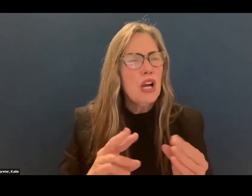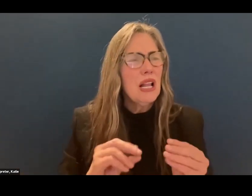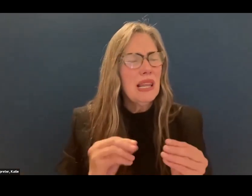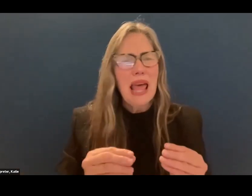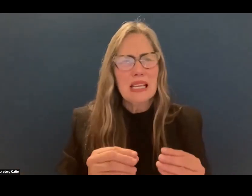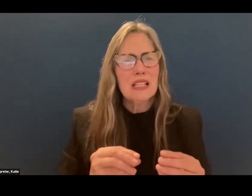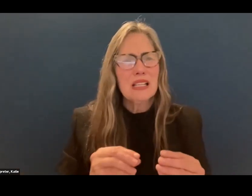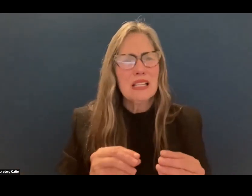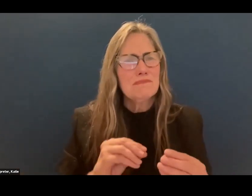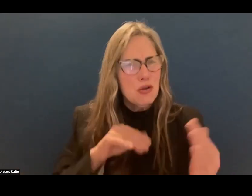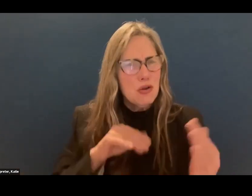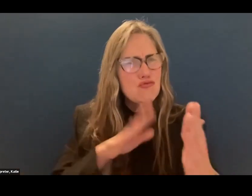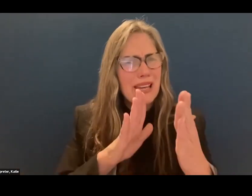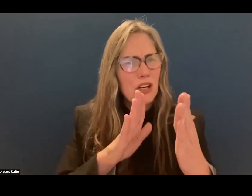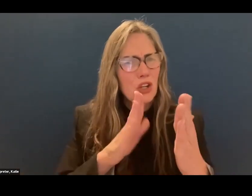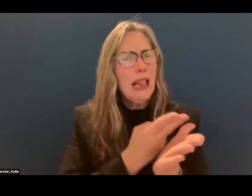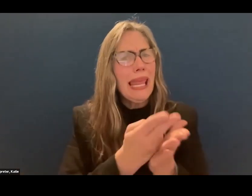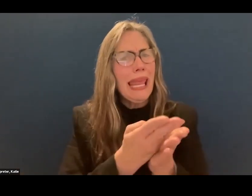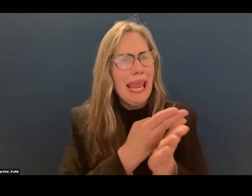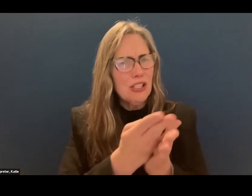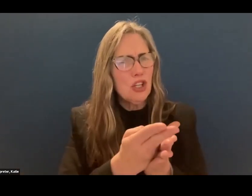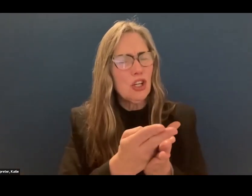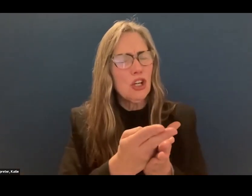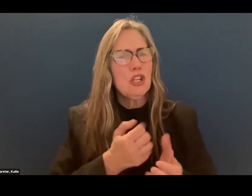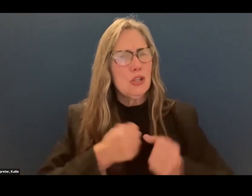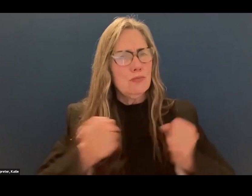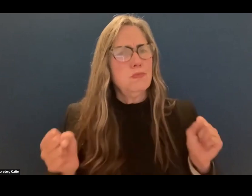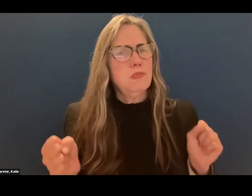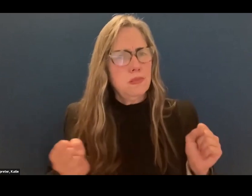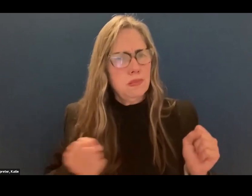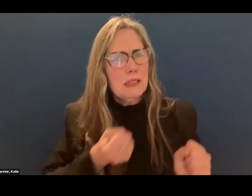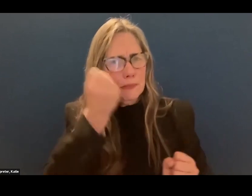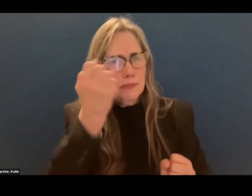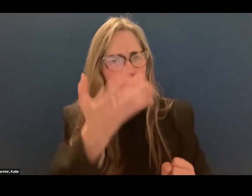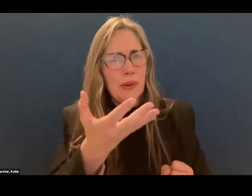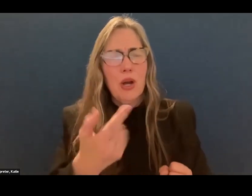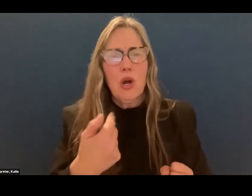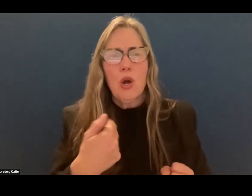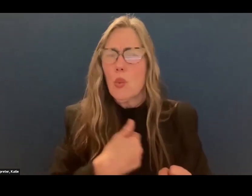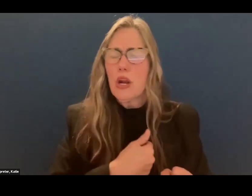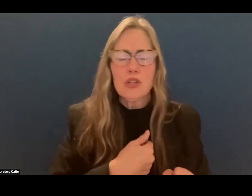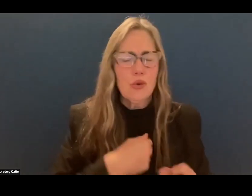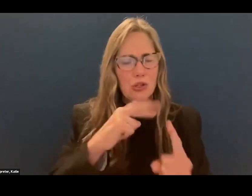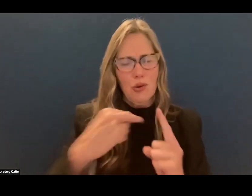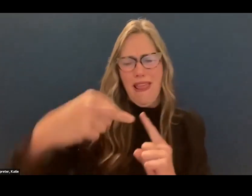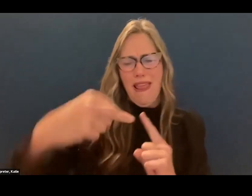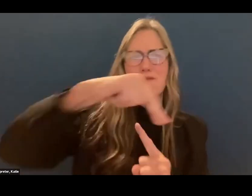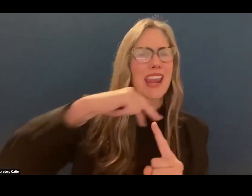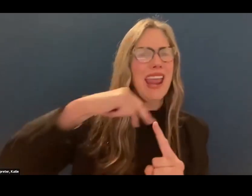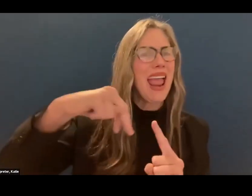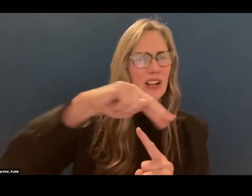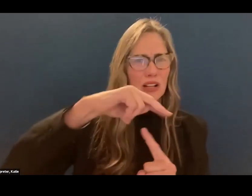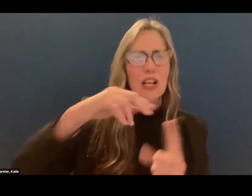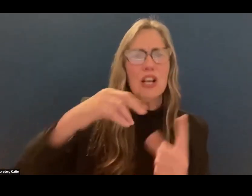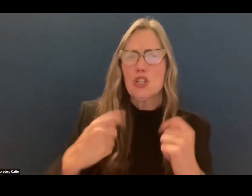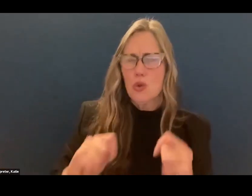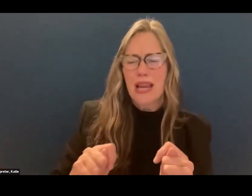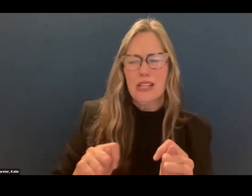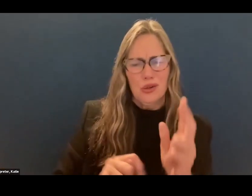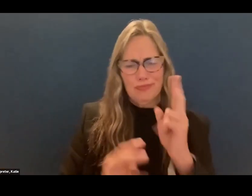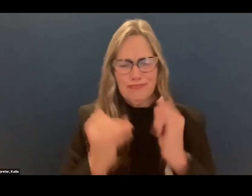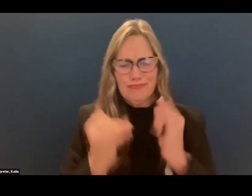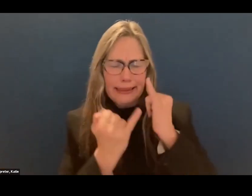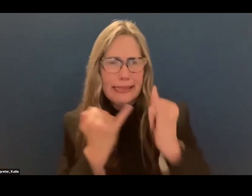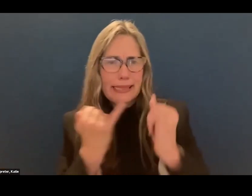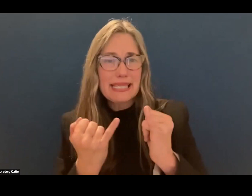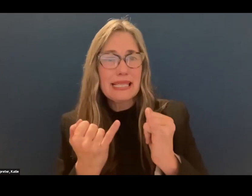that our student experience is better off. So we are literally taking it from every angle. We do have a plan for our Combating Anti-Blackness